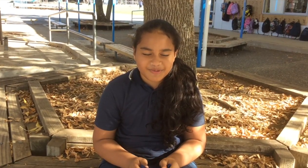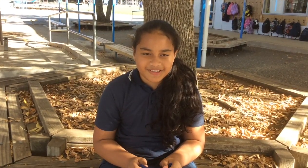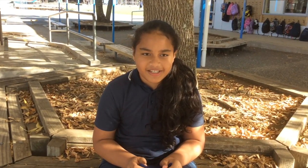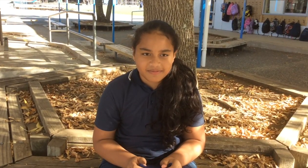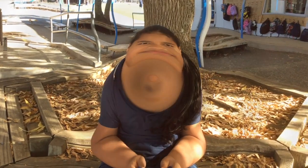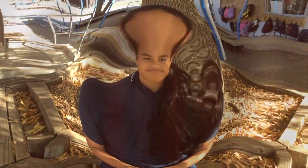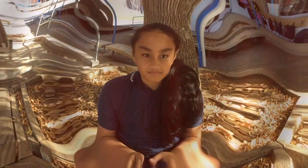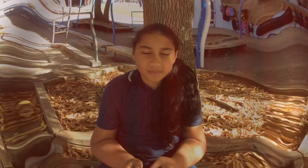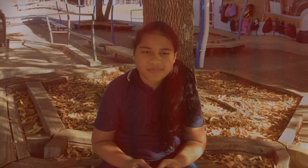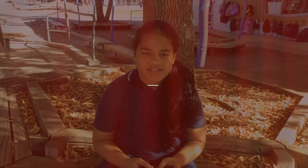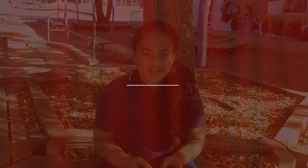road.